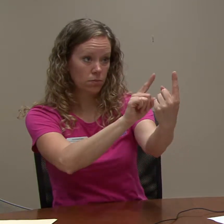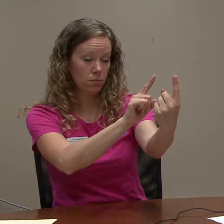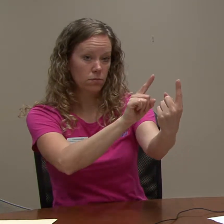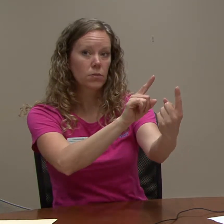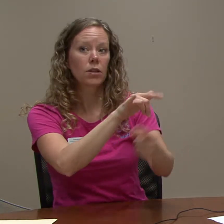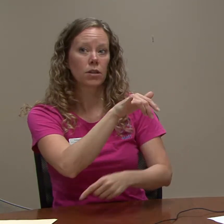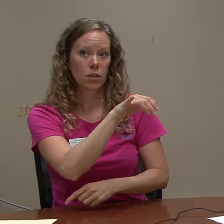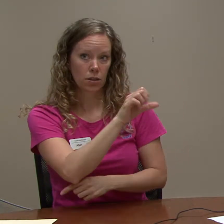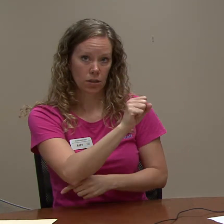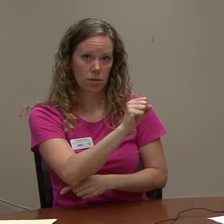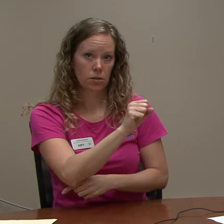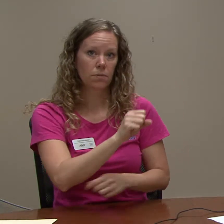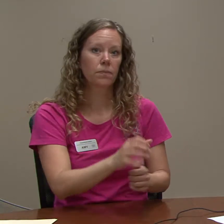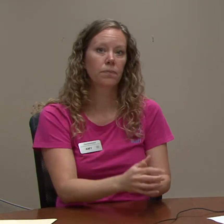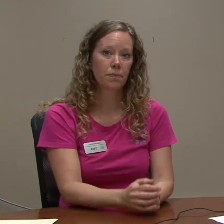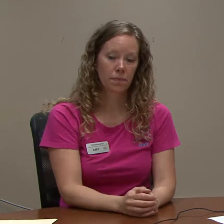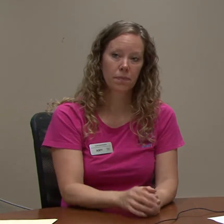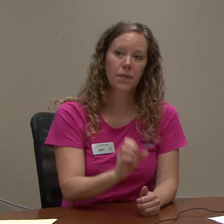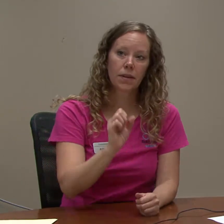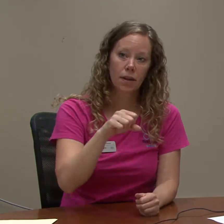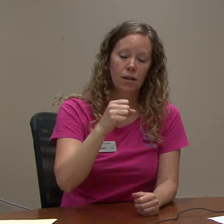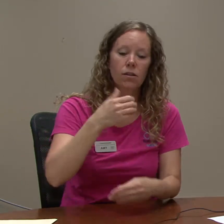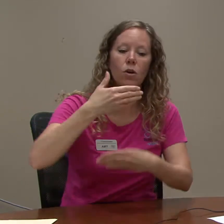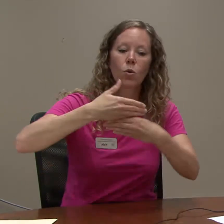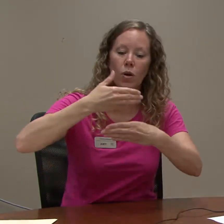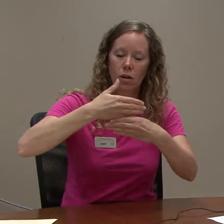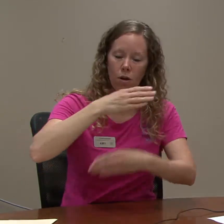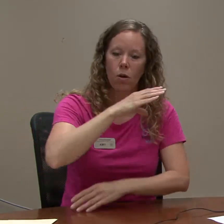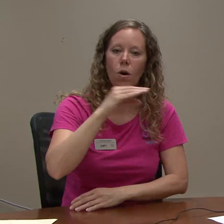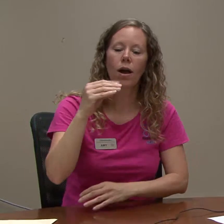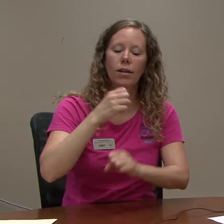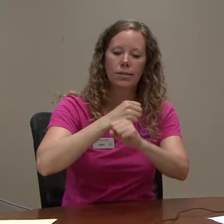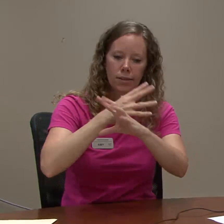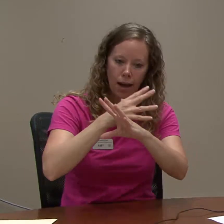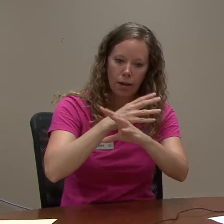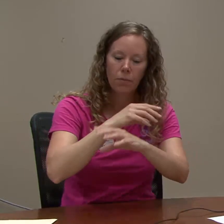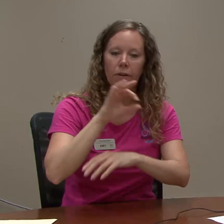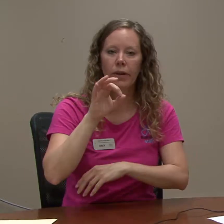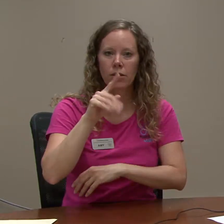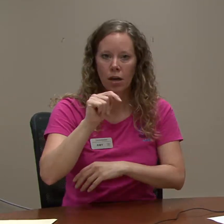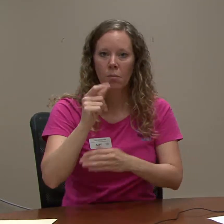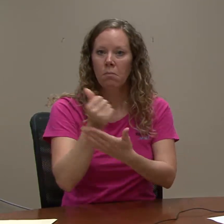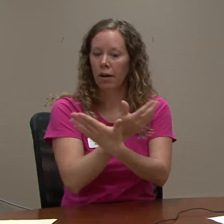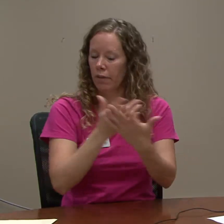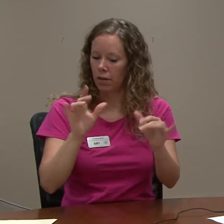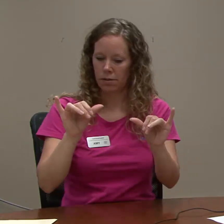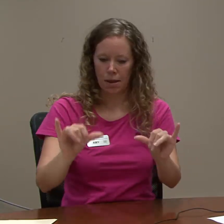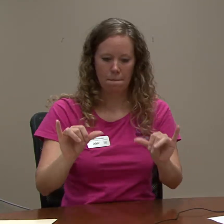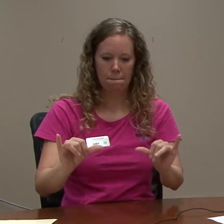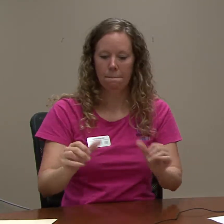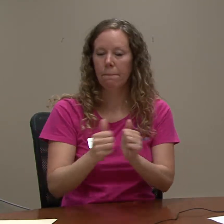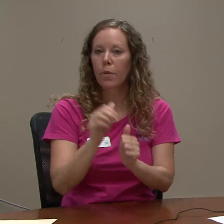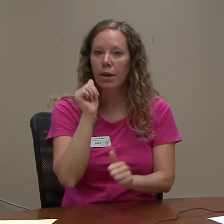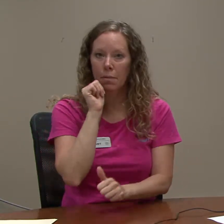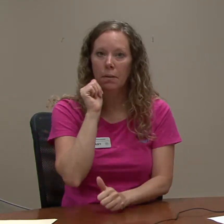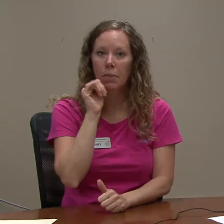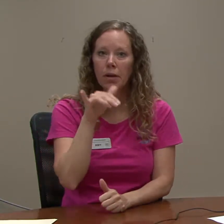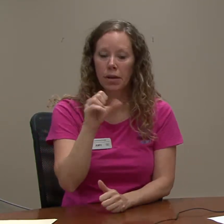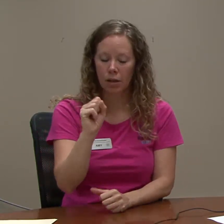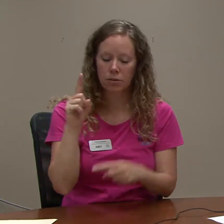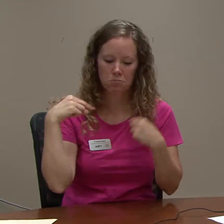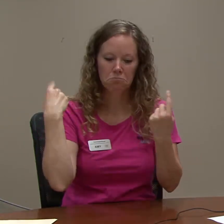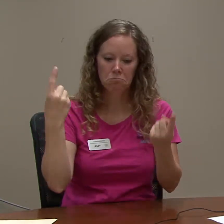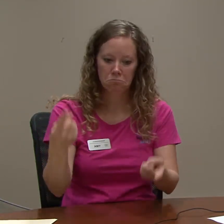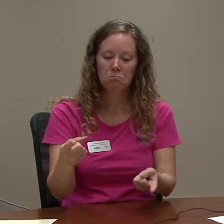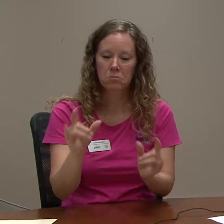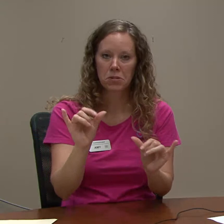Skype. Window visits and Skype and FaceTime will continue with Amy as we